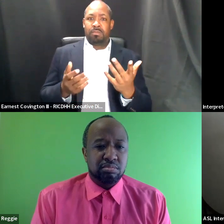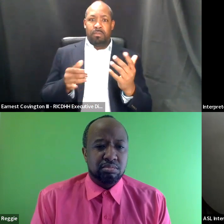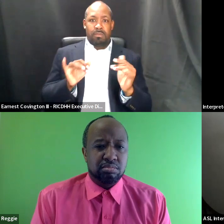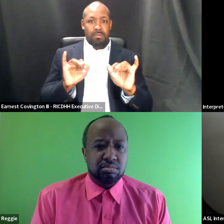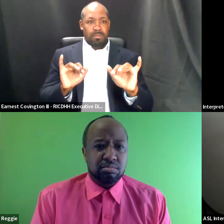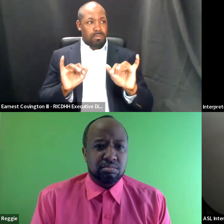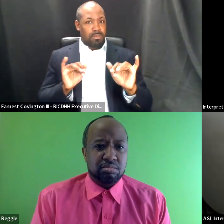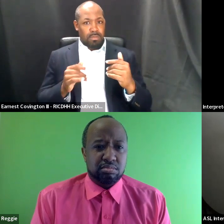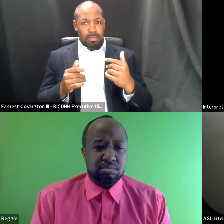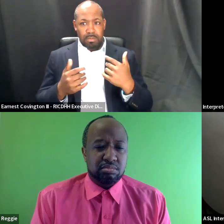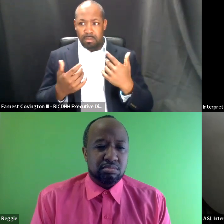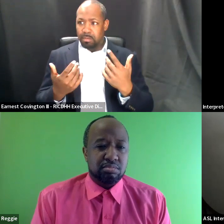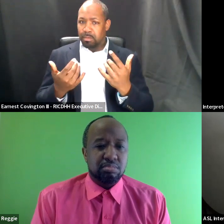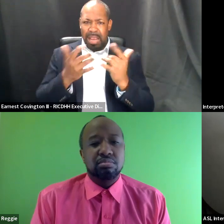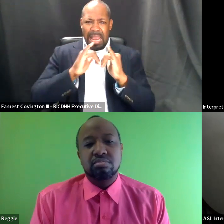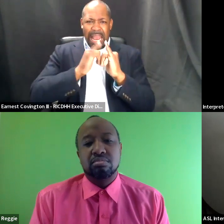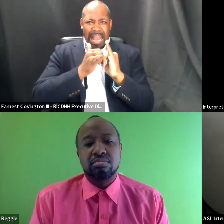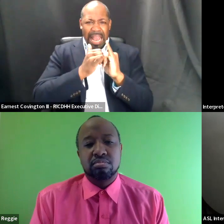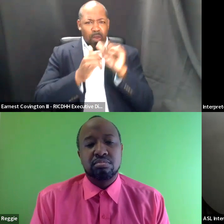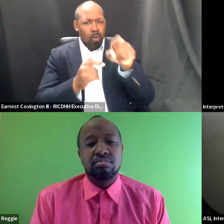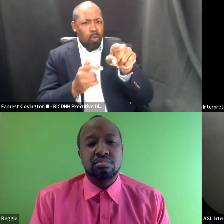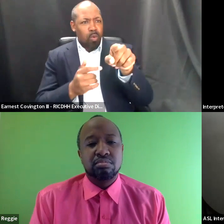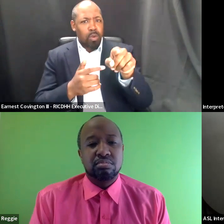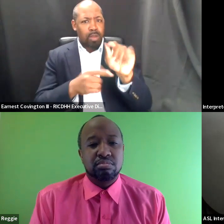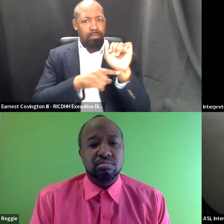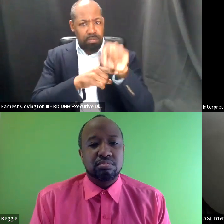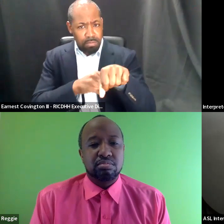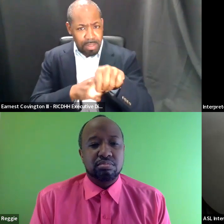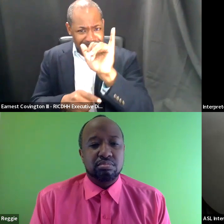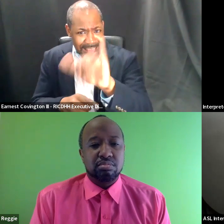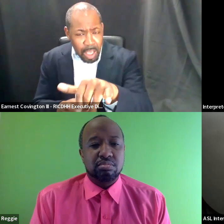Something that was really demoralizing.